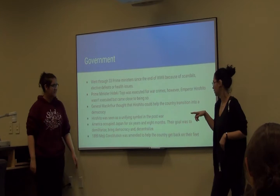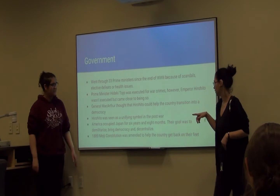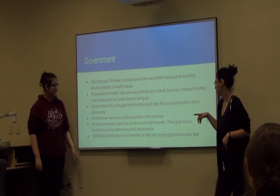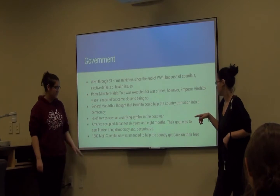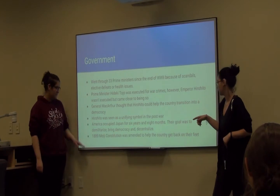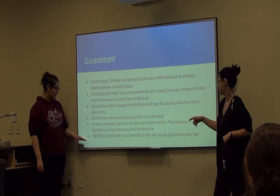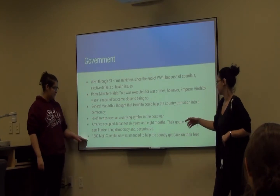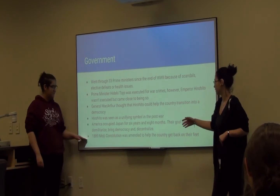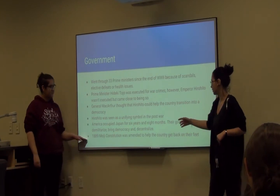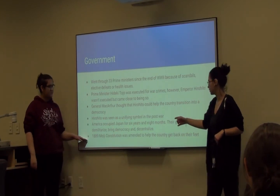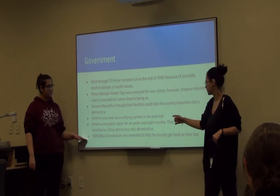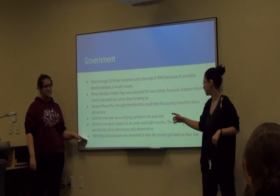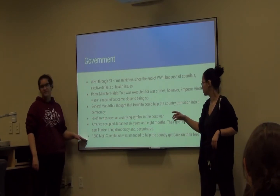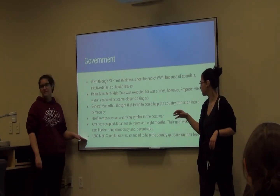and decentralizing.